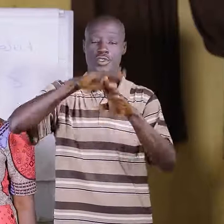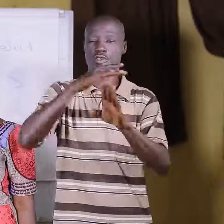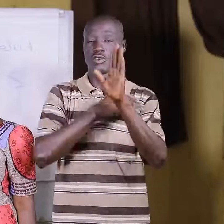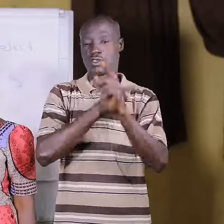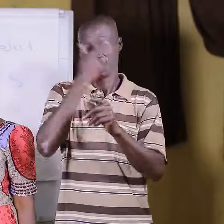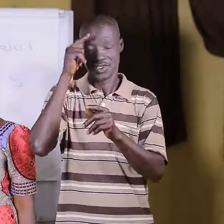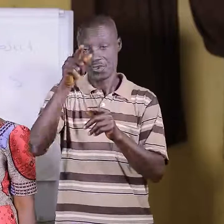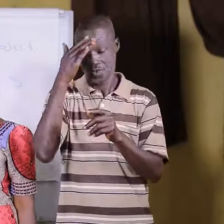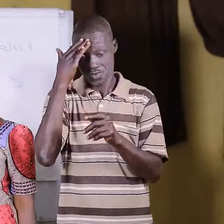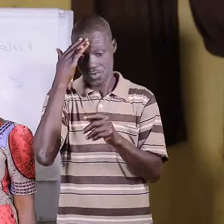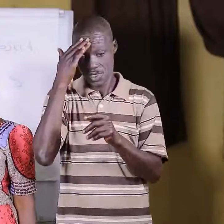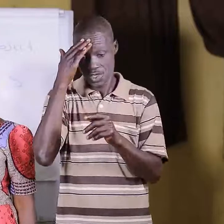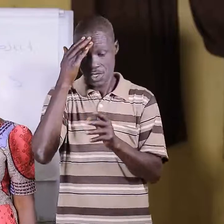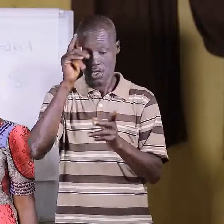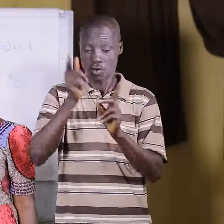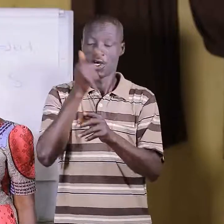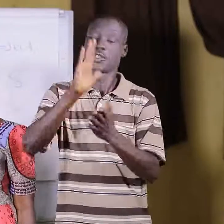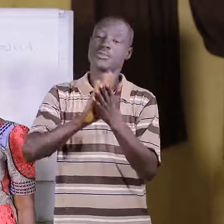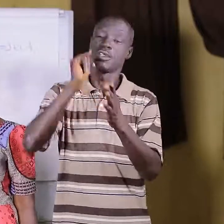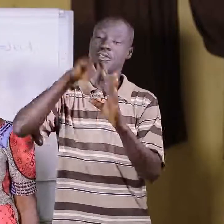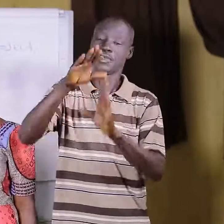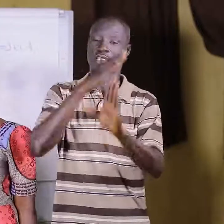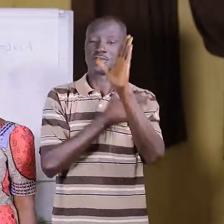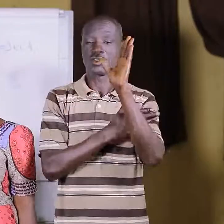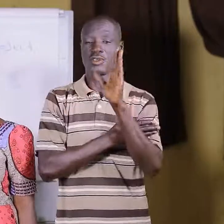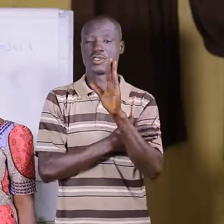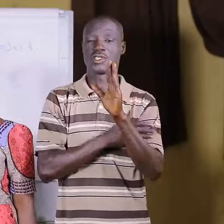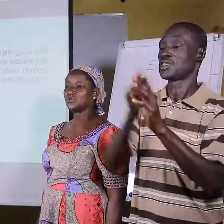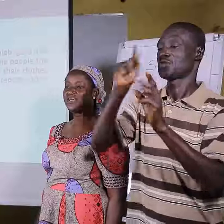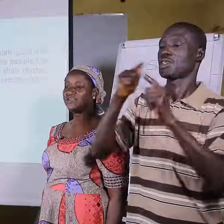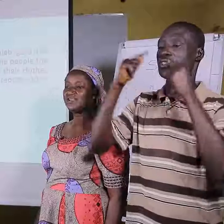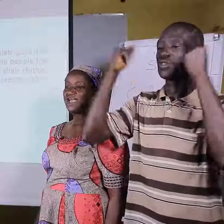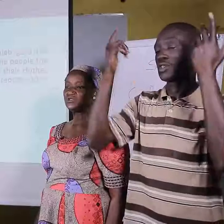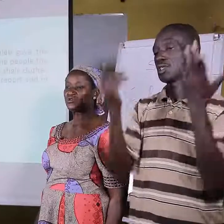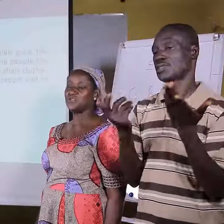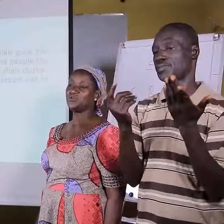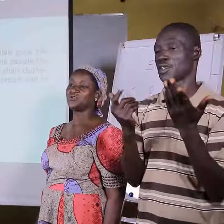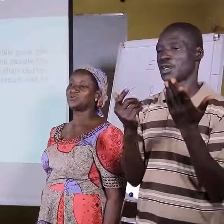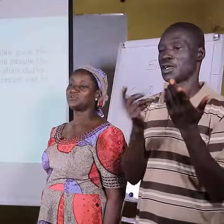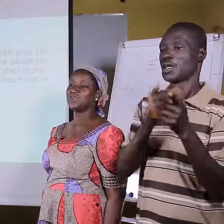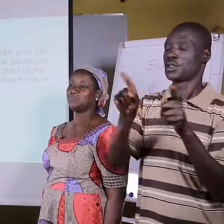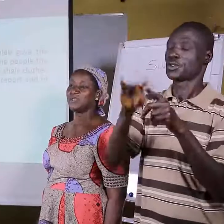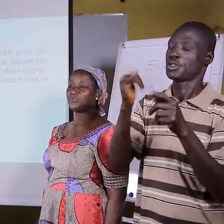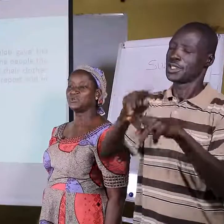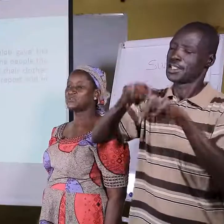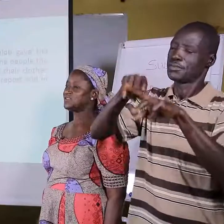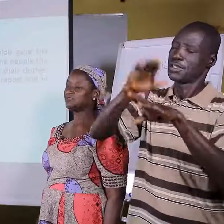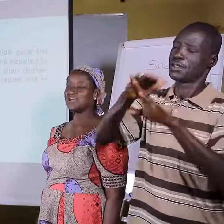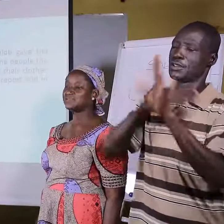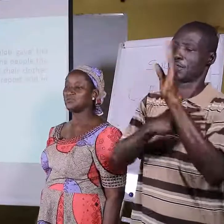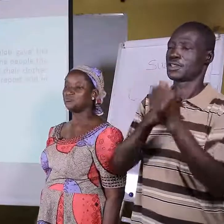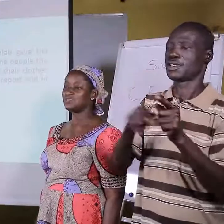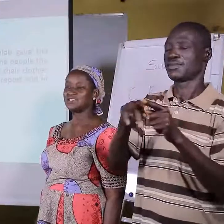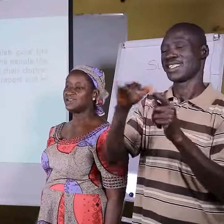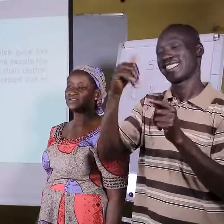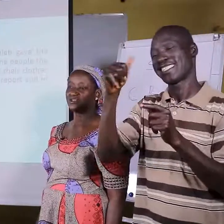is impossible before God. They felt there is nothing God cannot do. So they relied solely on God. But those 10